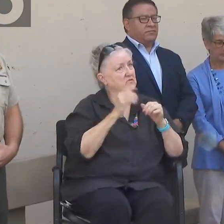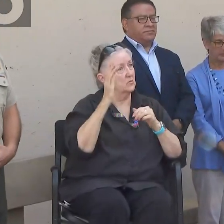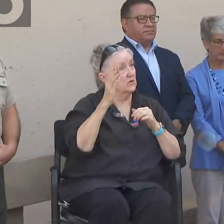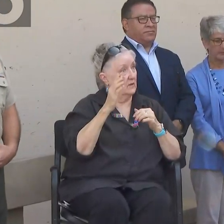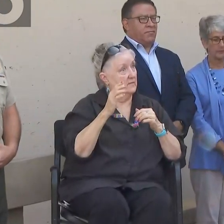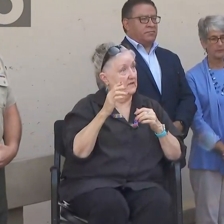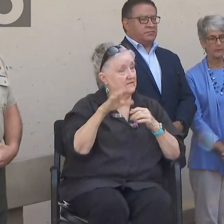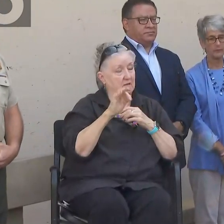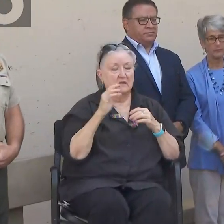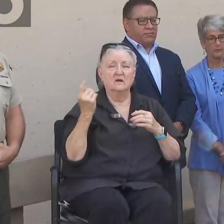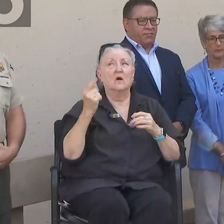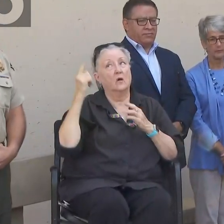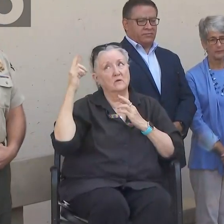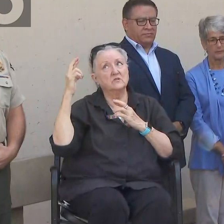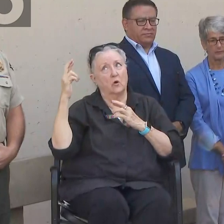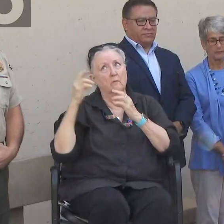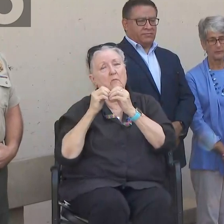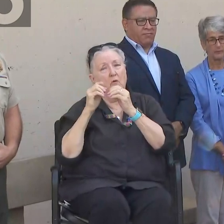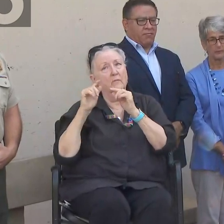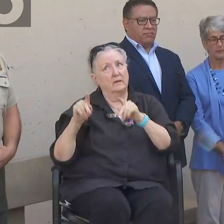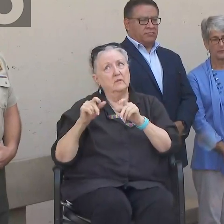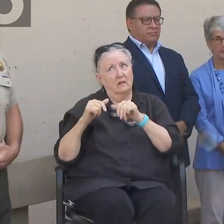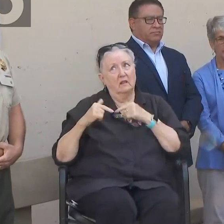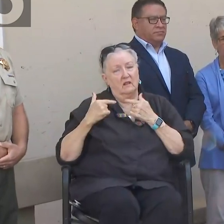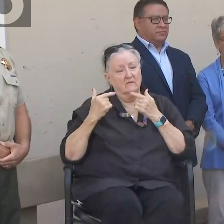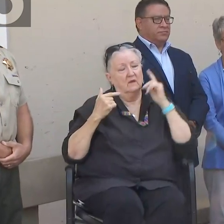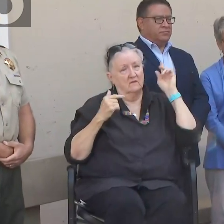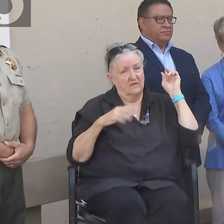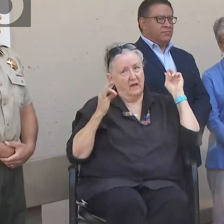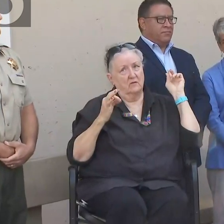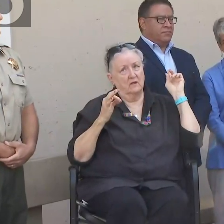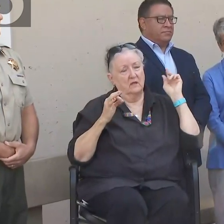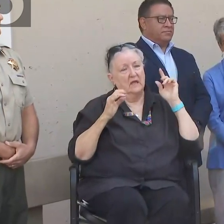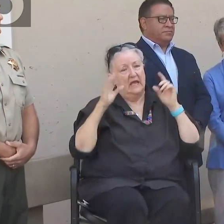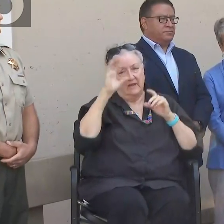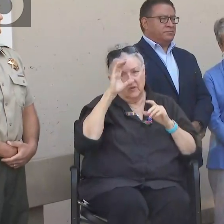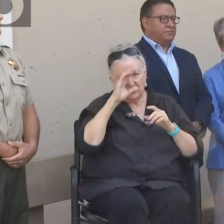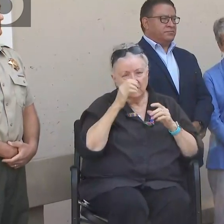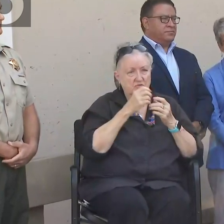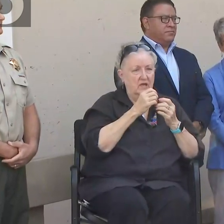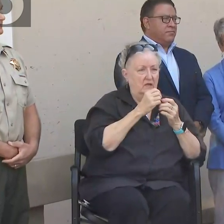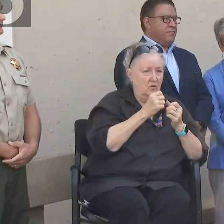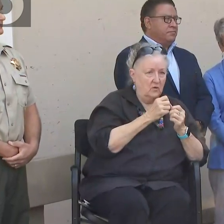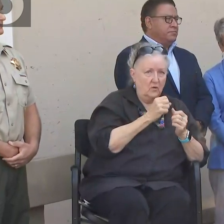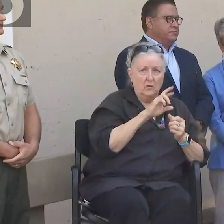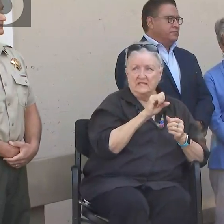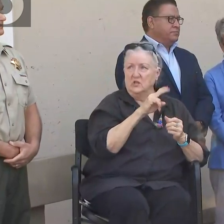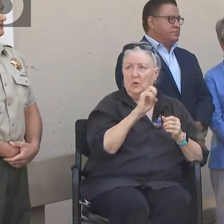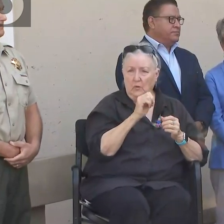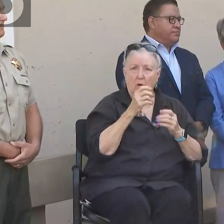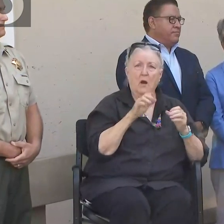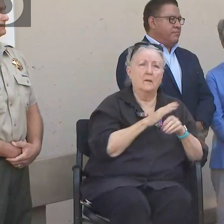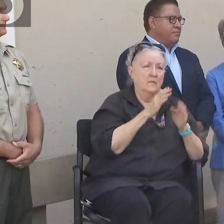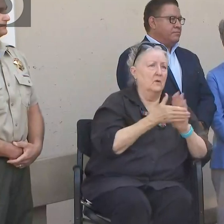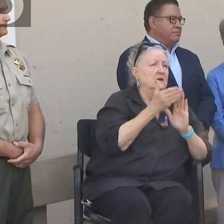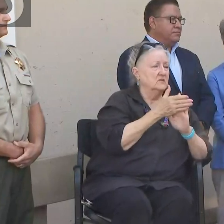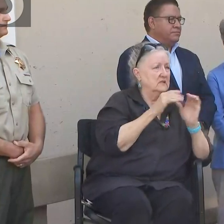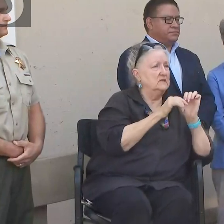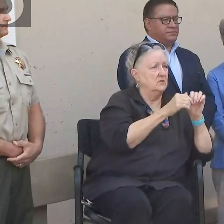Well, we're always hopeful that there would be more survivors found, and the search and rescue operation continues today and will through tomorrow